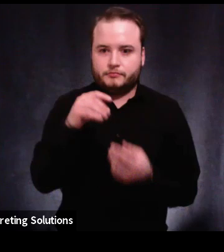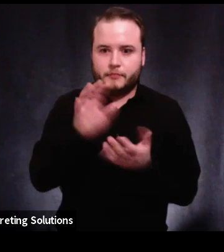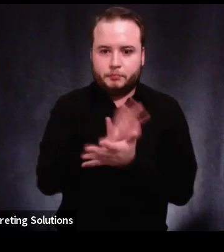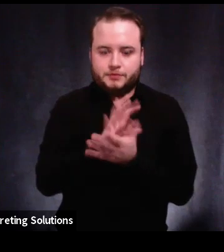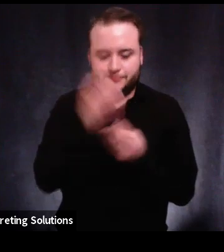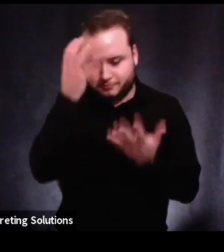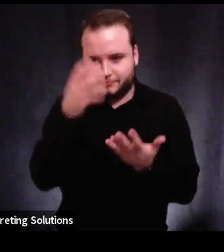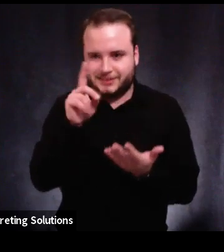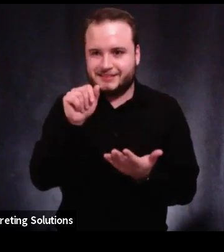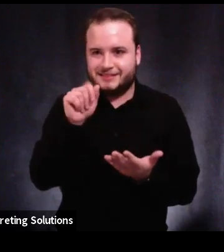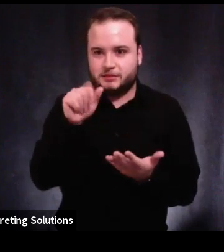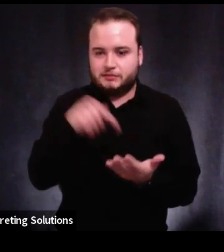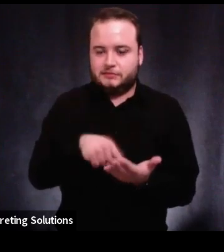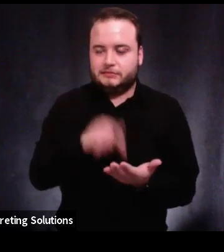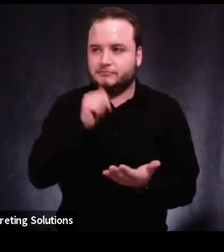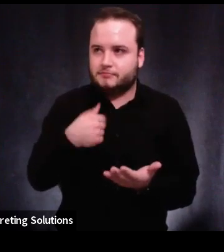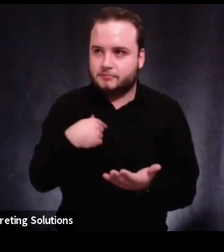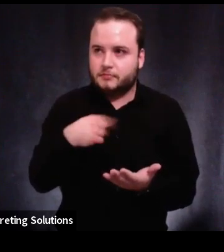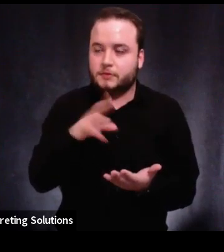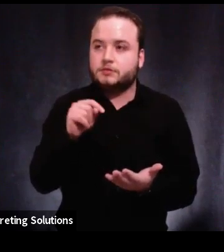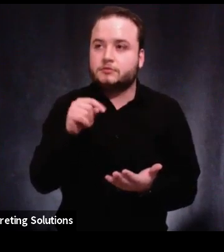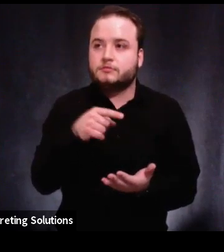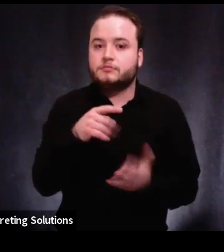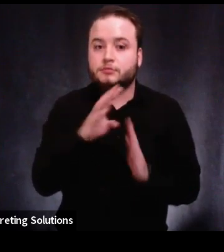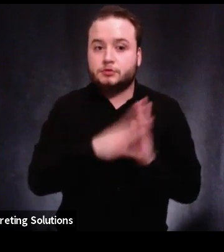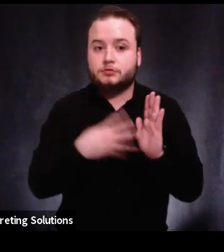we had shown,